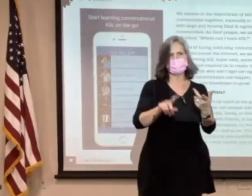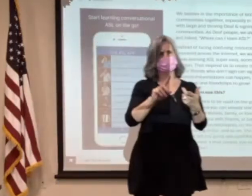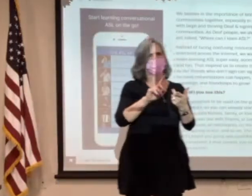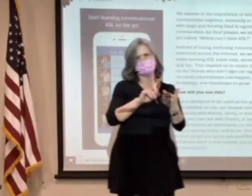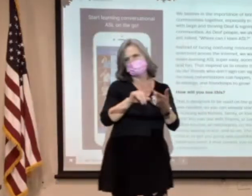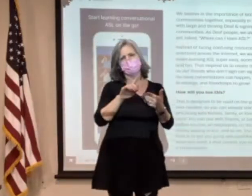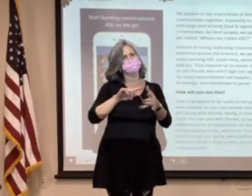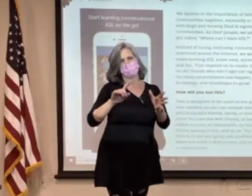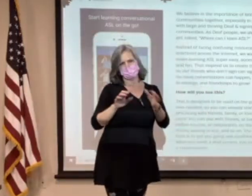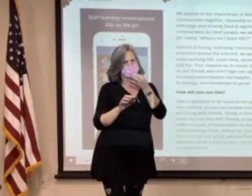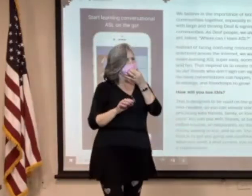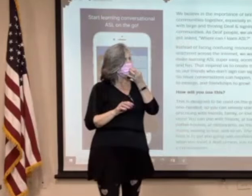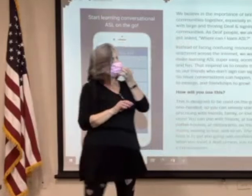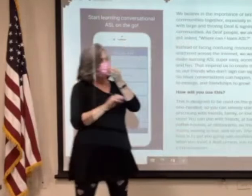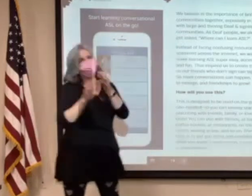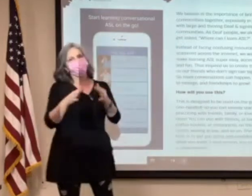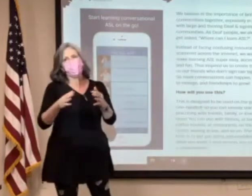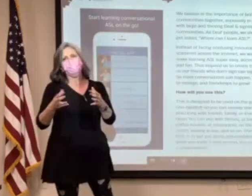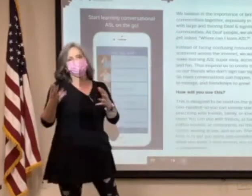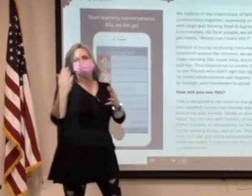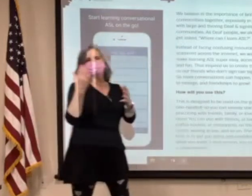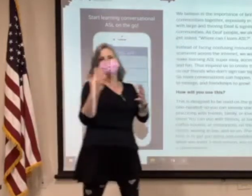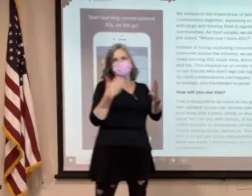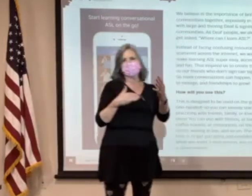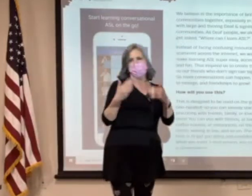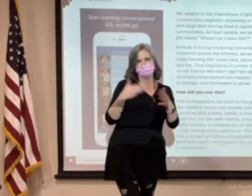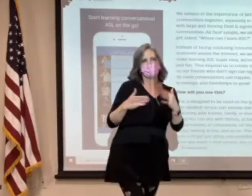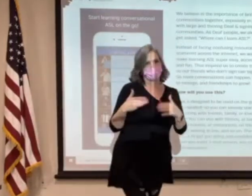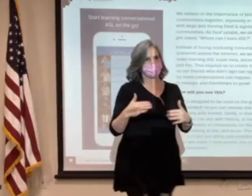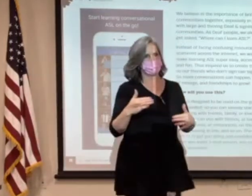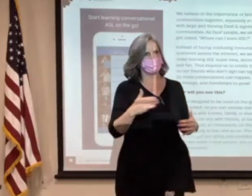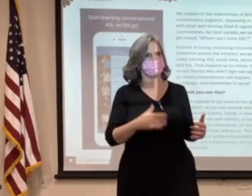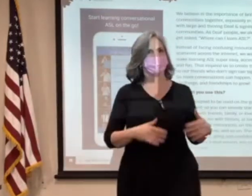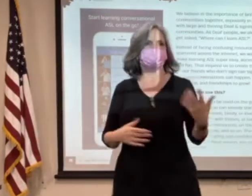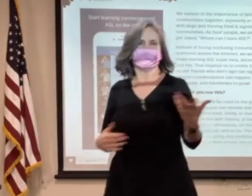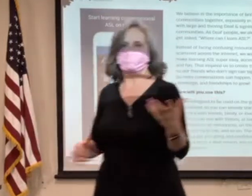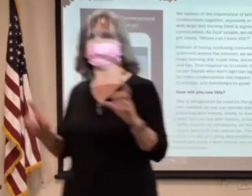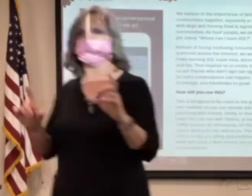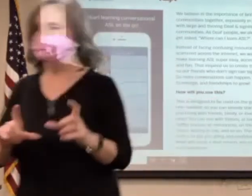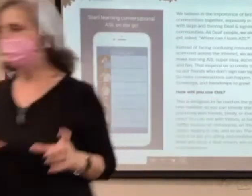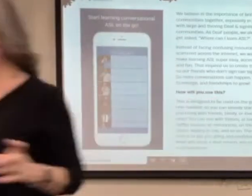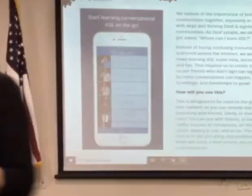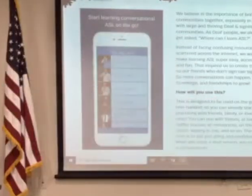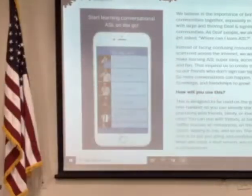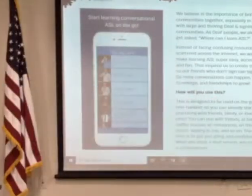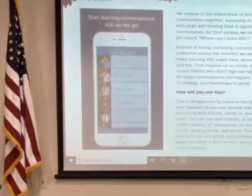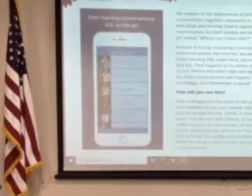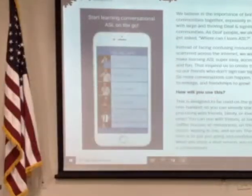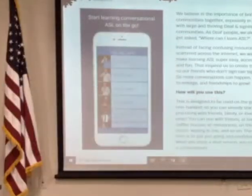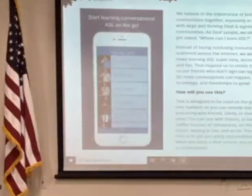basic signs, colors, numbers. After that, it's a in-app purchase, which means 99 cents for a bundle. But if you